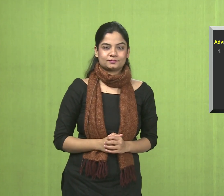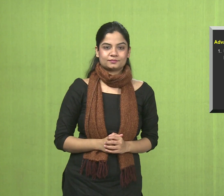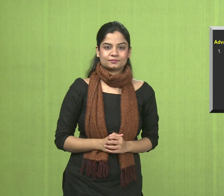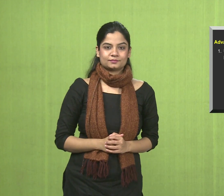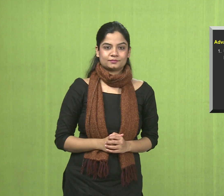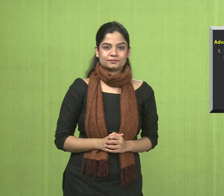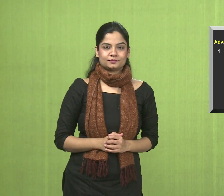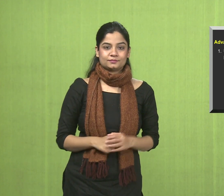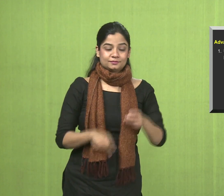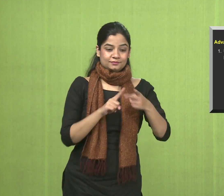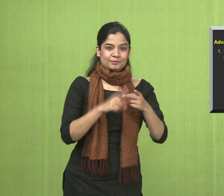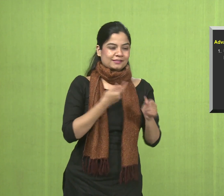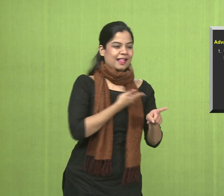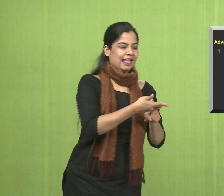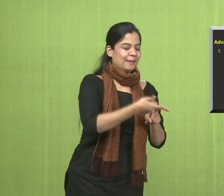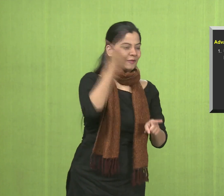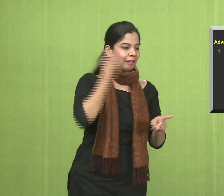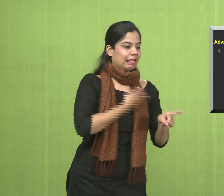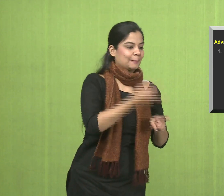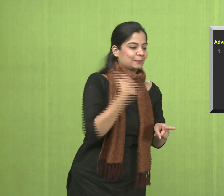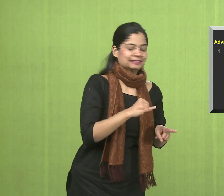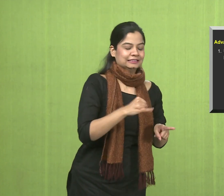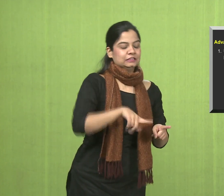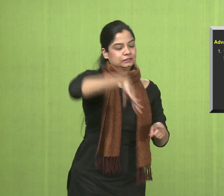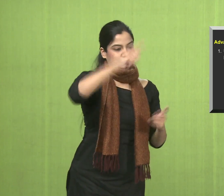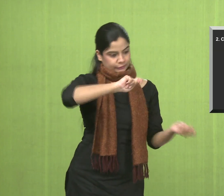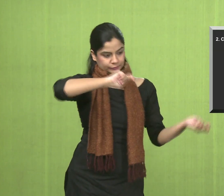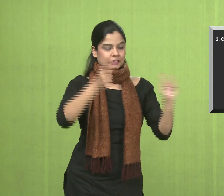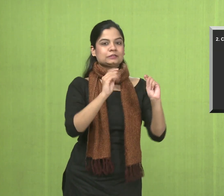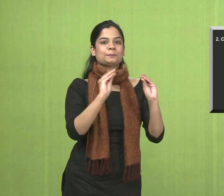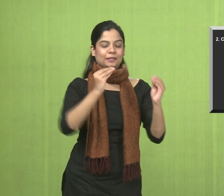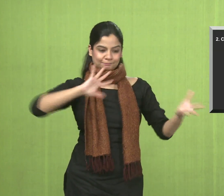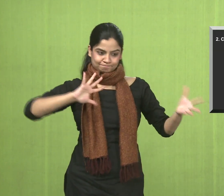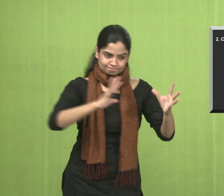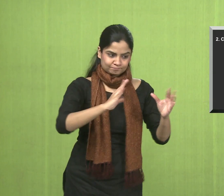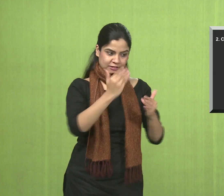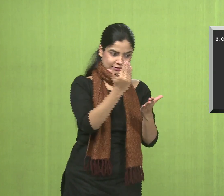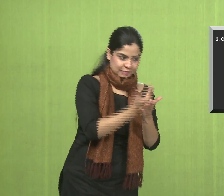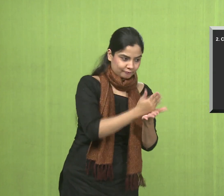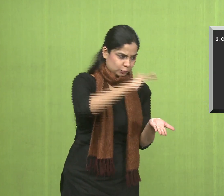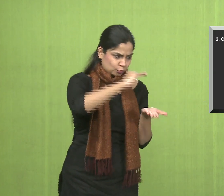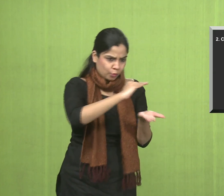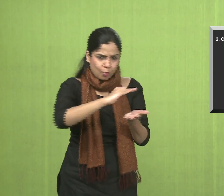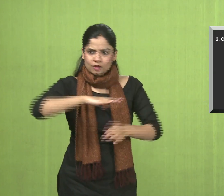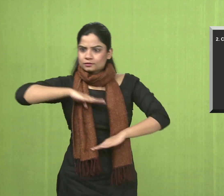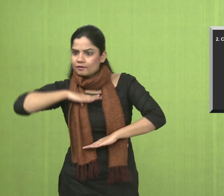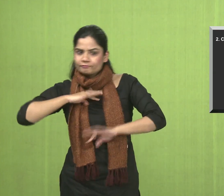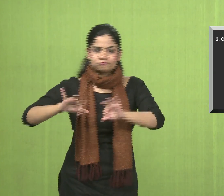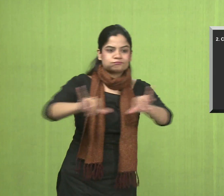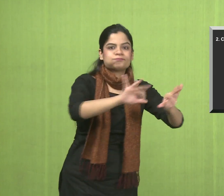and where it has been spent. Second is checking the unnecessary spending. Looking at the balance figure will remind